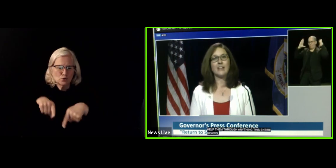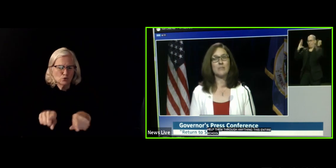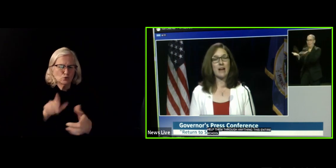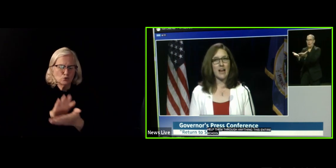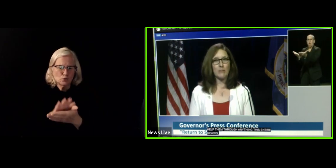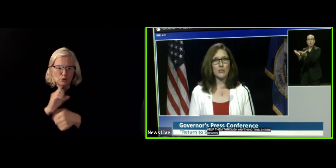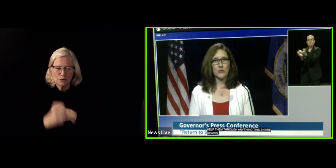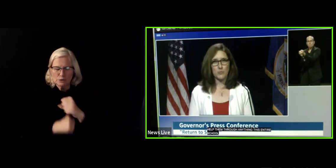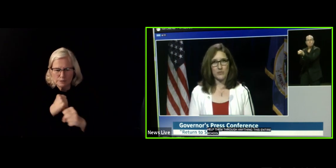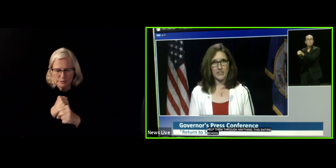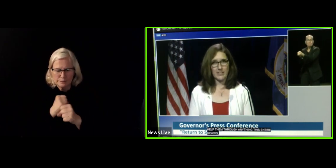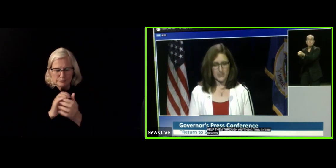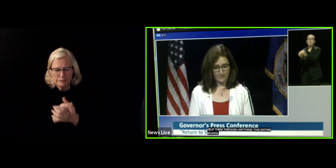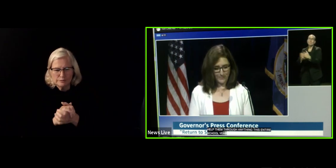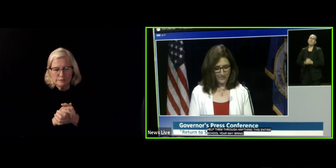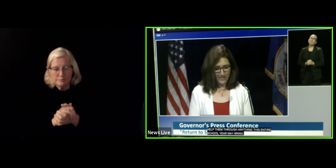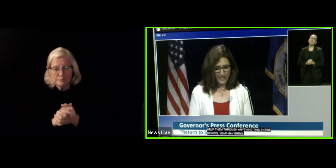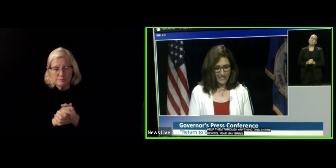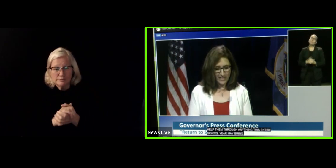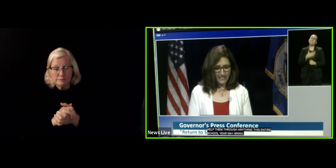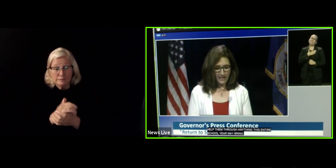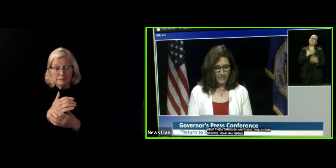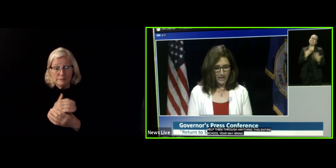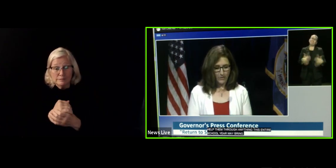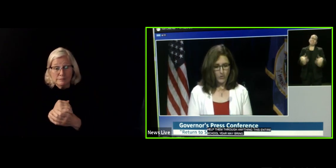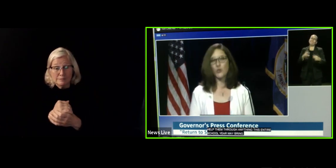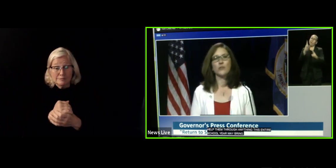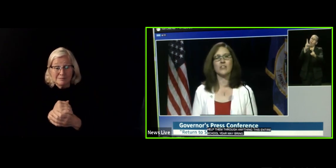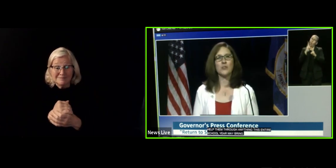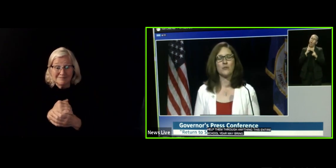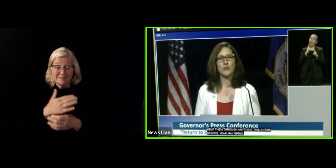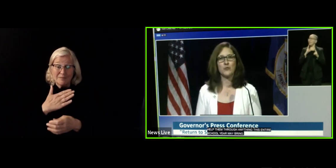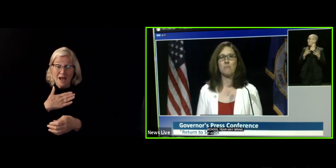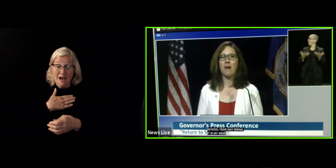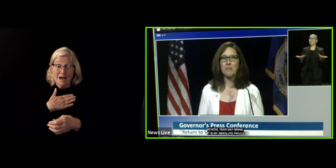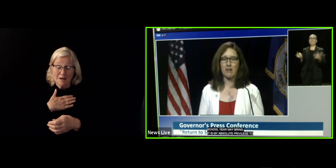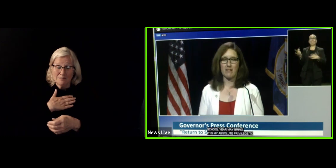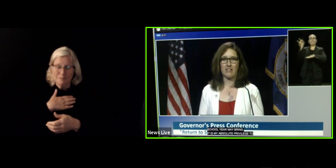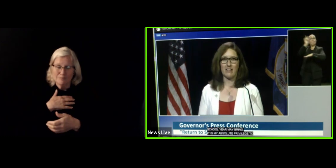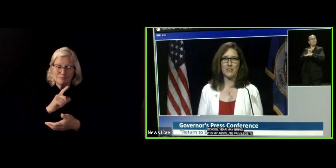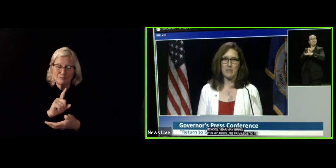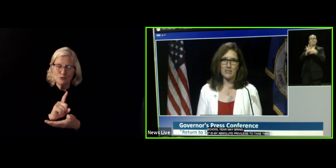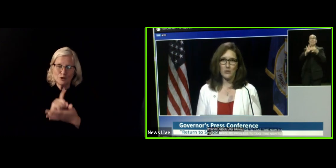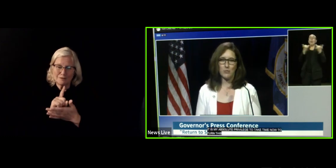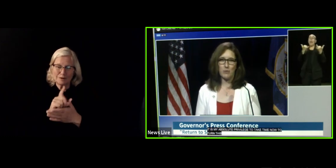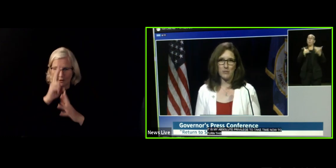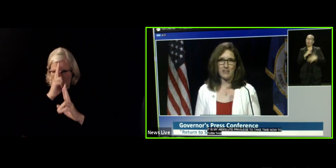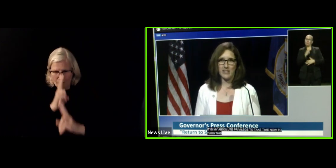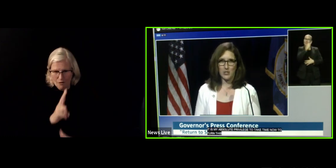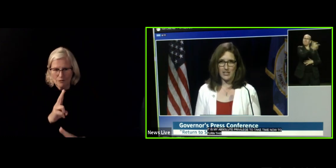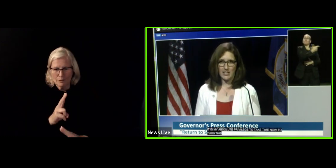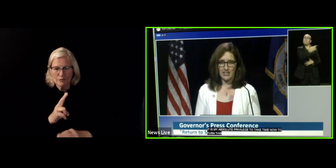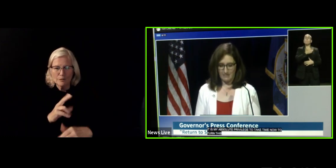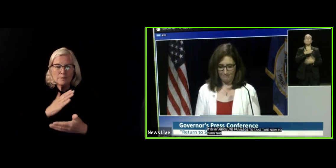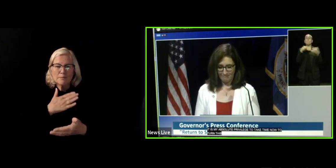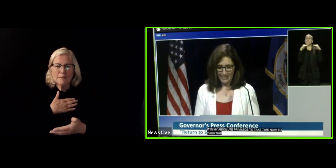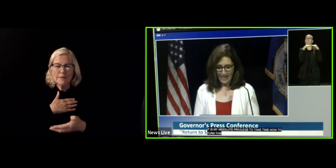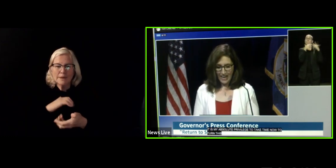It is my absolute privilege to take time now to turn this over to my partner at the Minnesota Department of